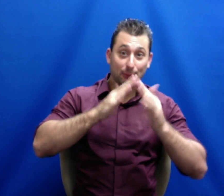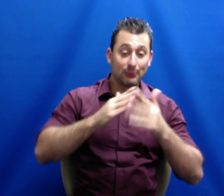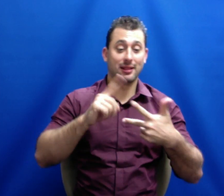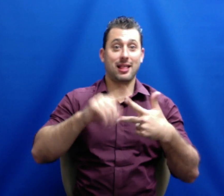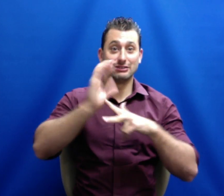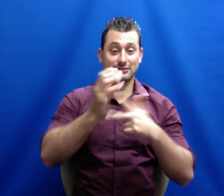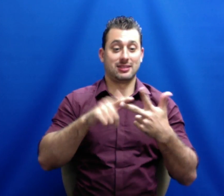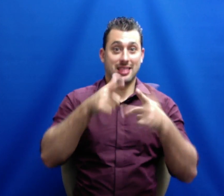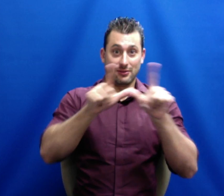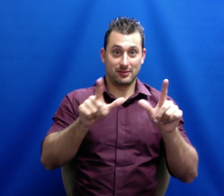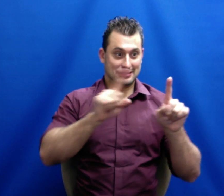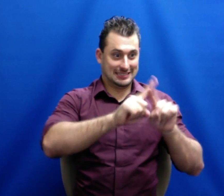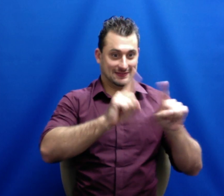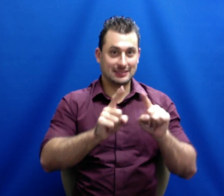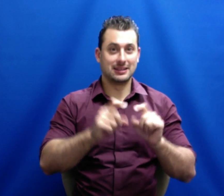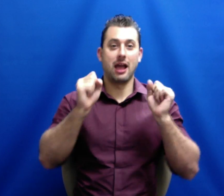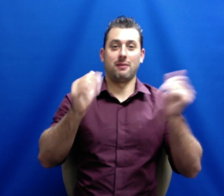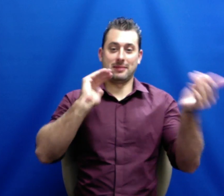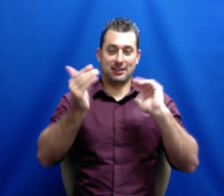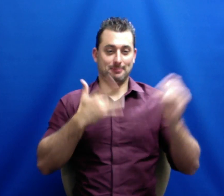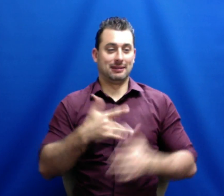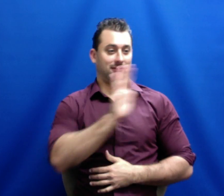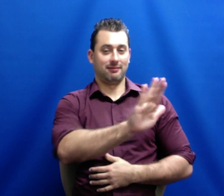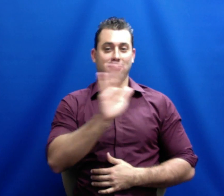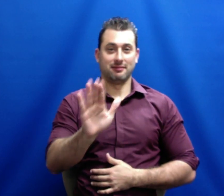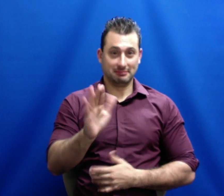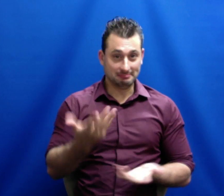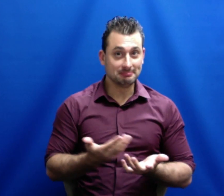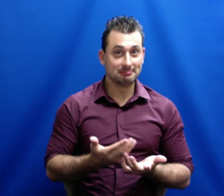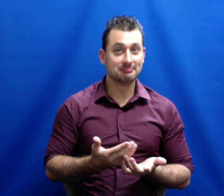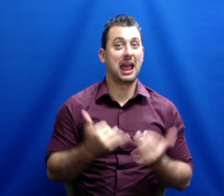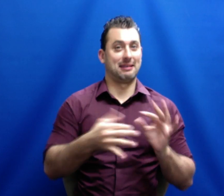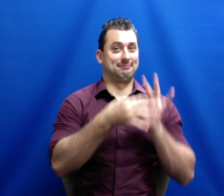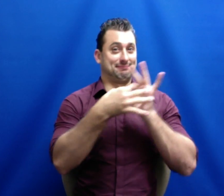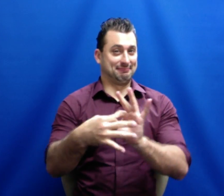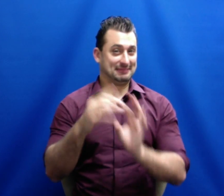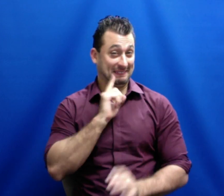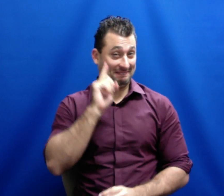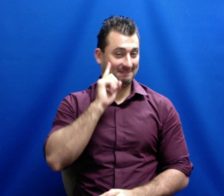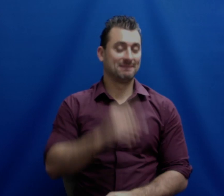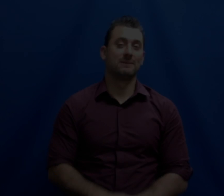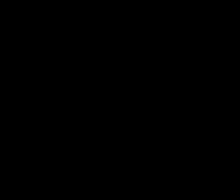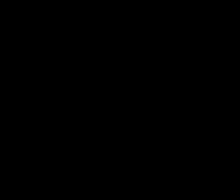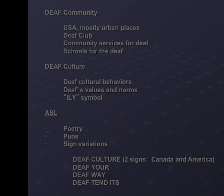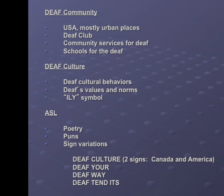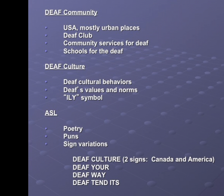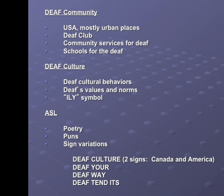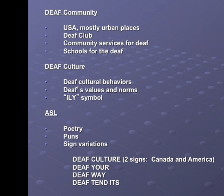community, culture, and language, and compare those between different areas, and you'll see how that links to deaf people.